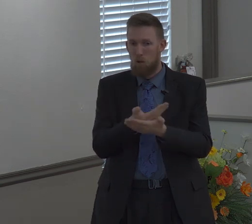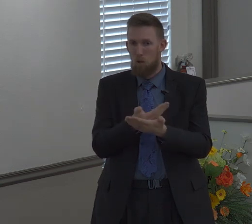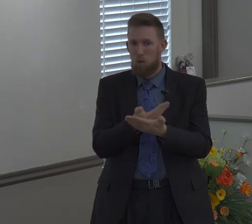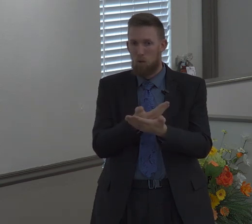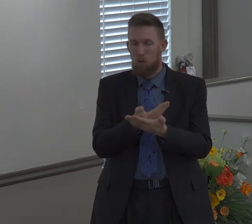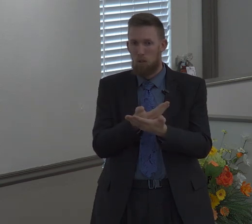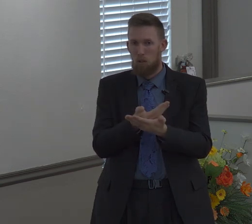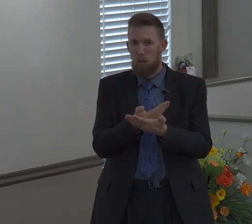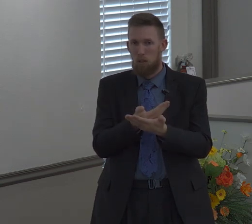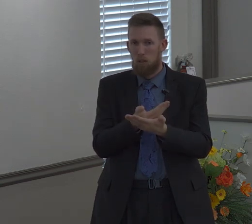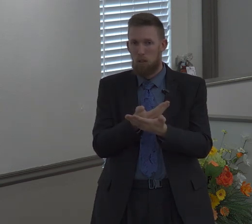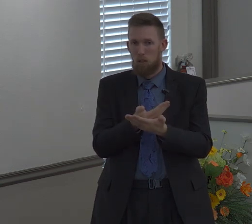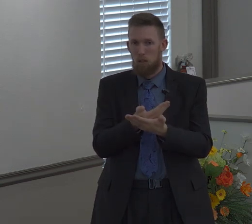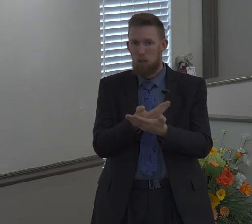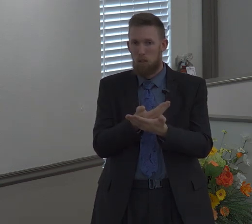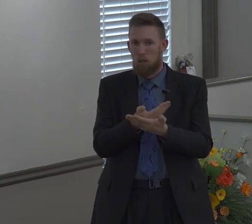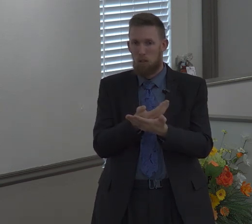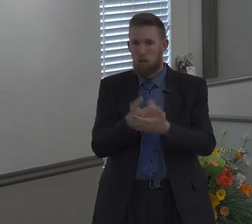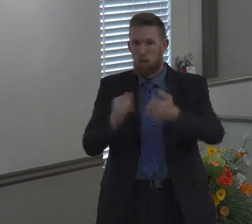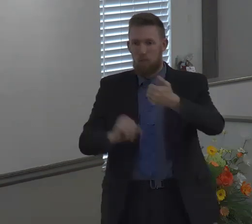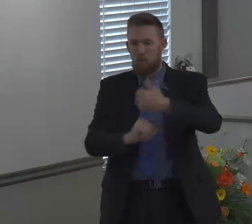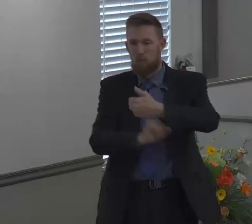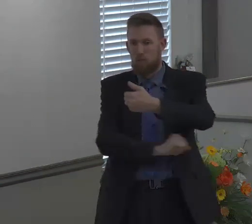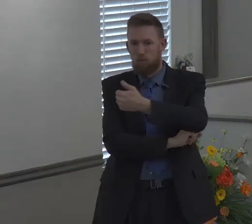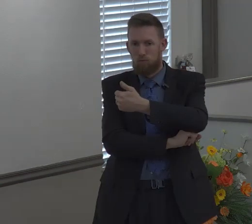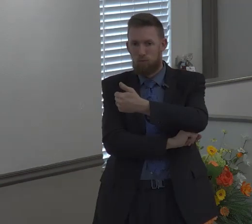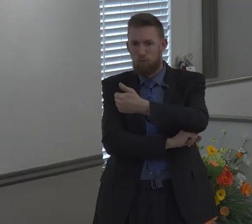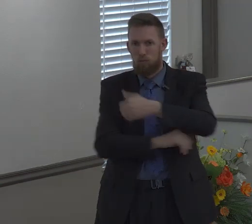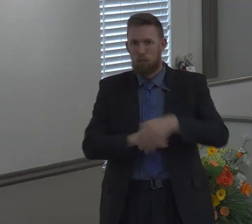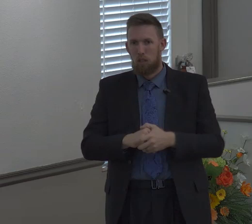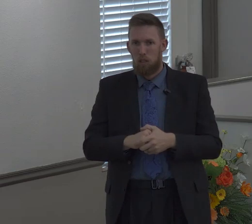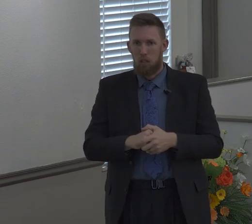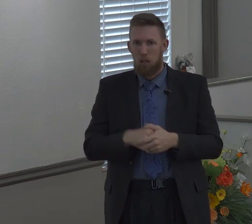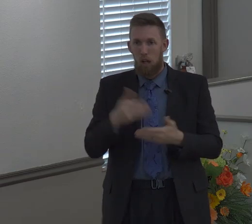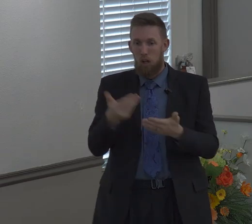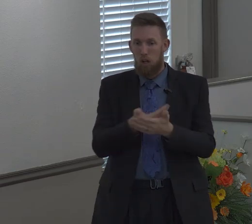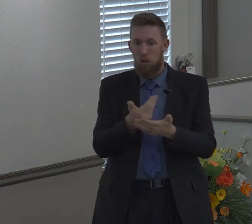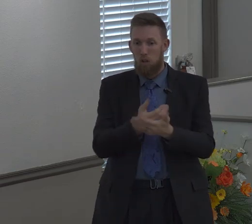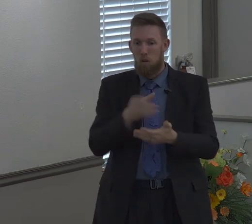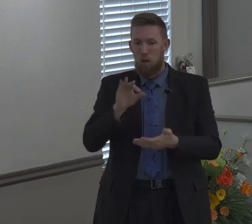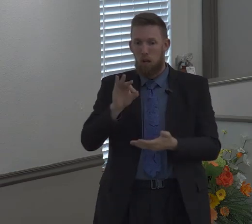contemporary, which means new, contemporary fundamentalism.